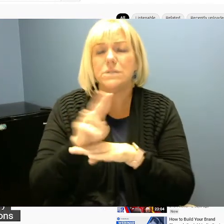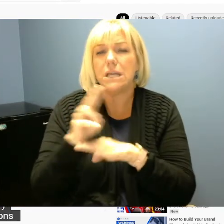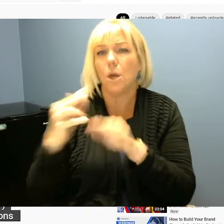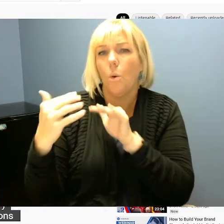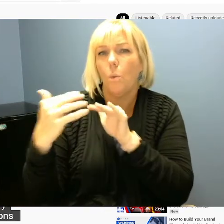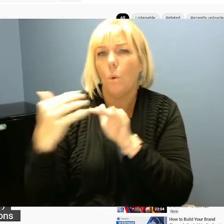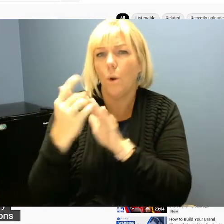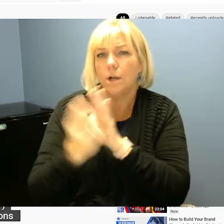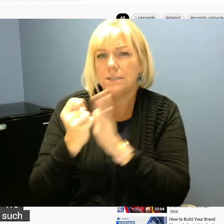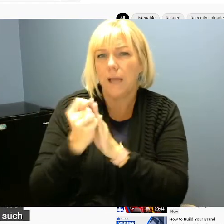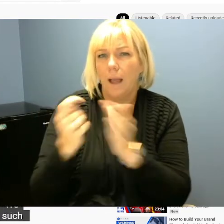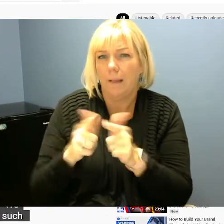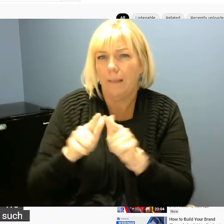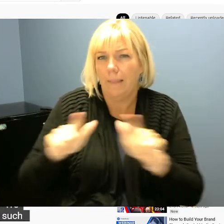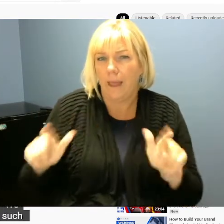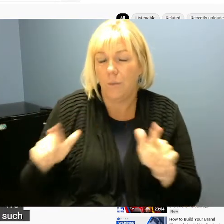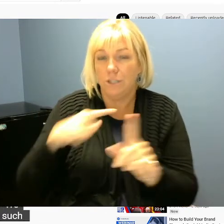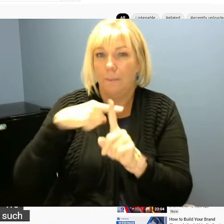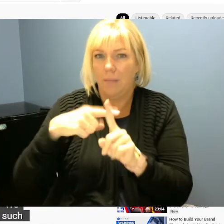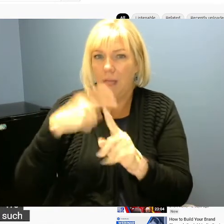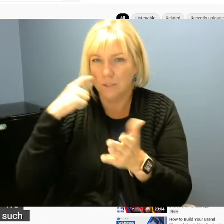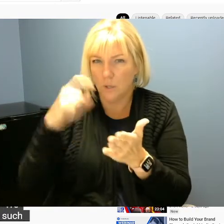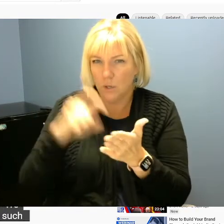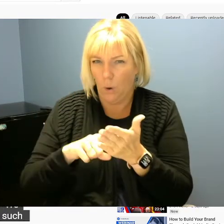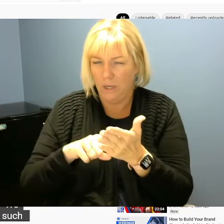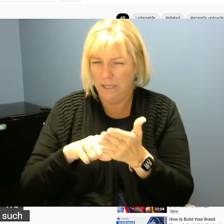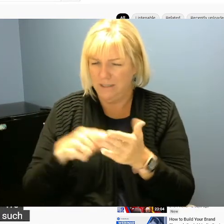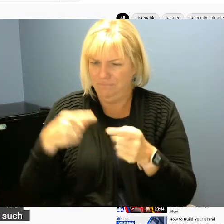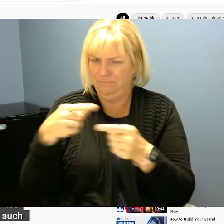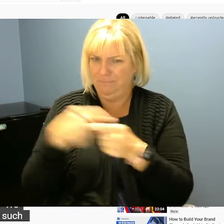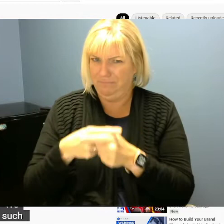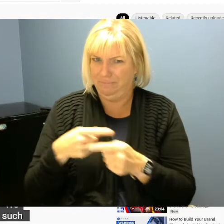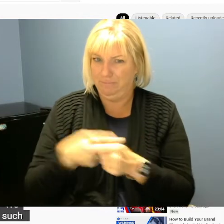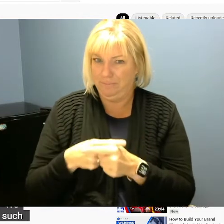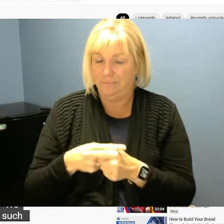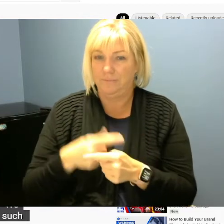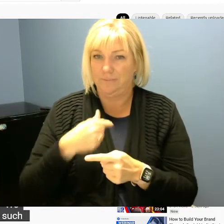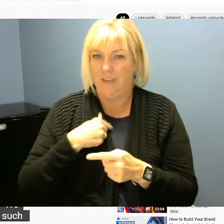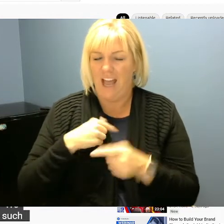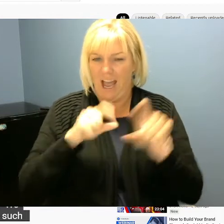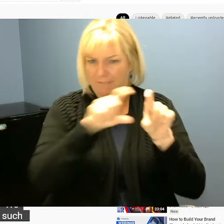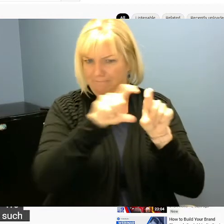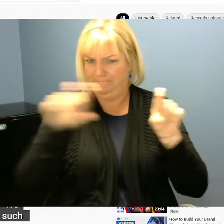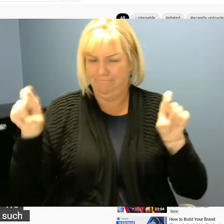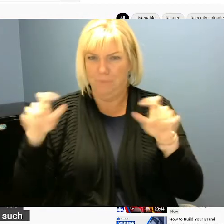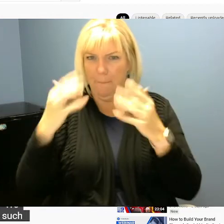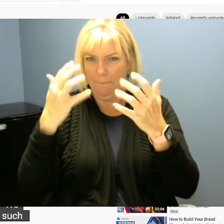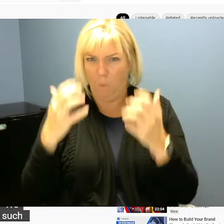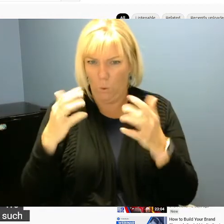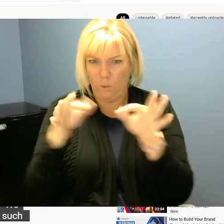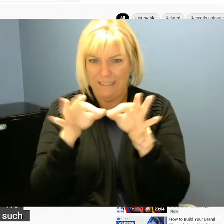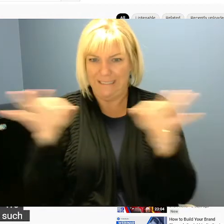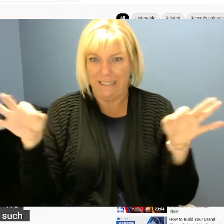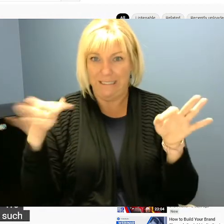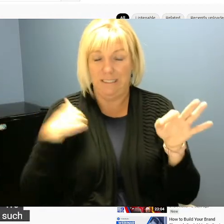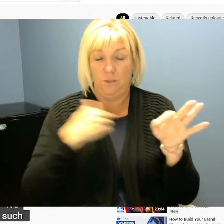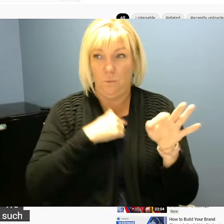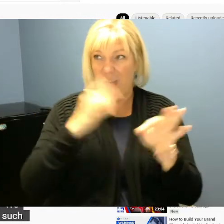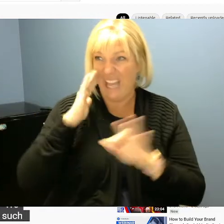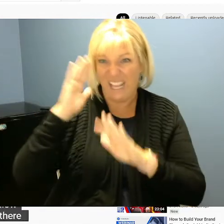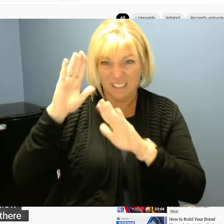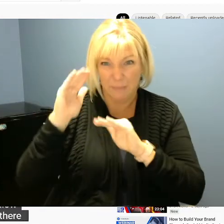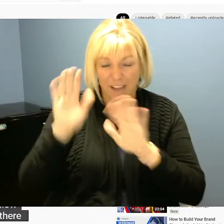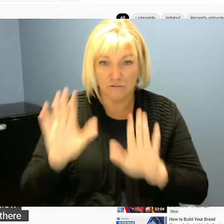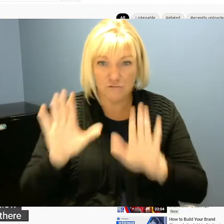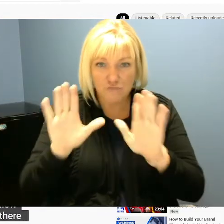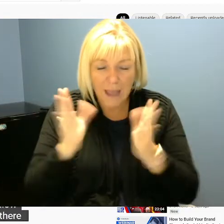noting the contradictions. Because look, I put in bold there the key sentence. We expect great things from men who have made